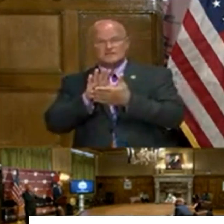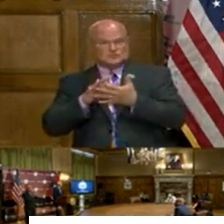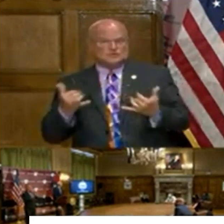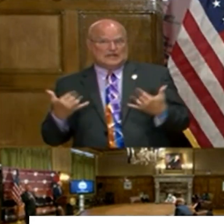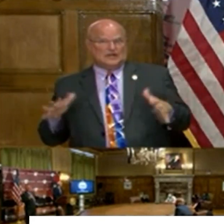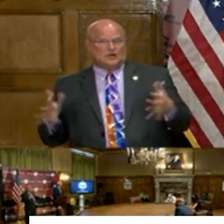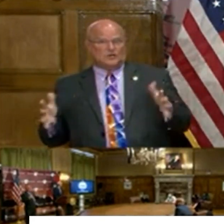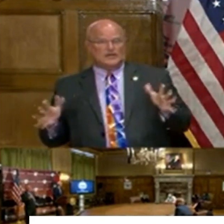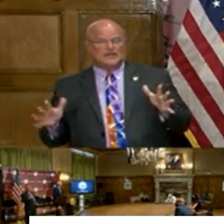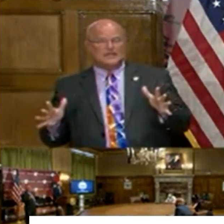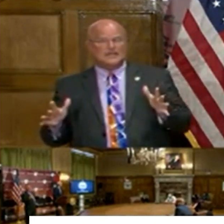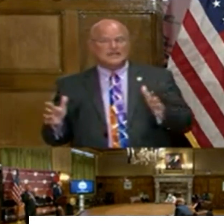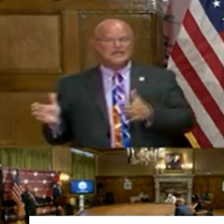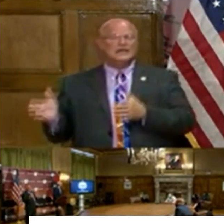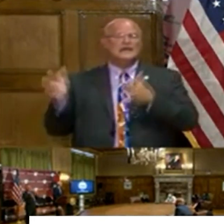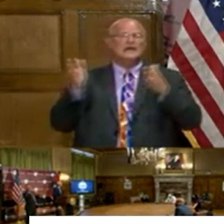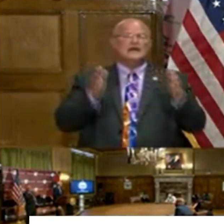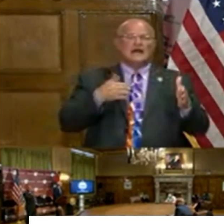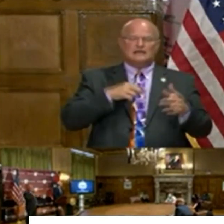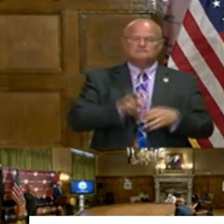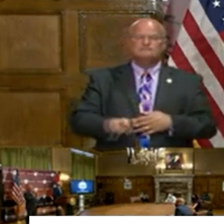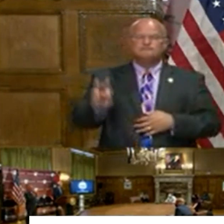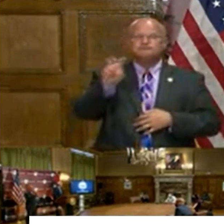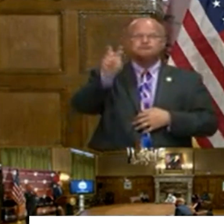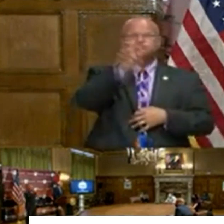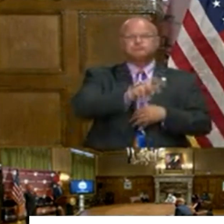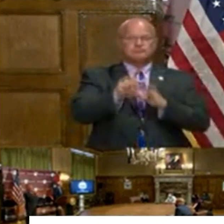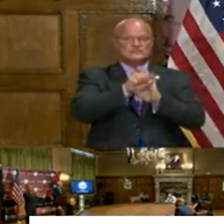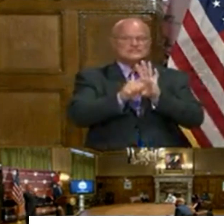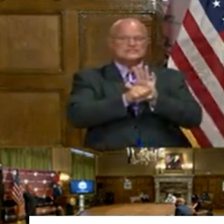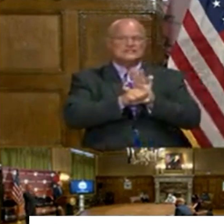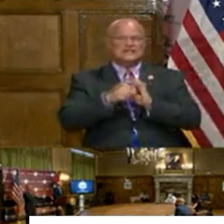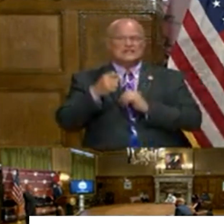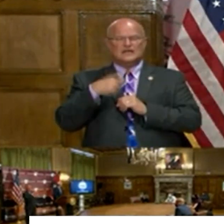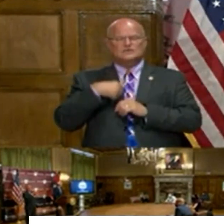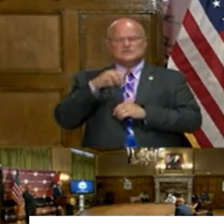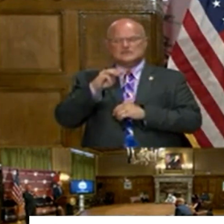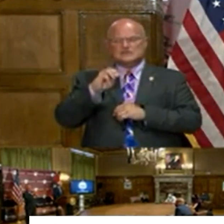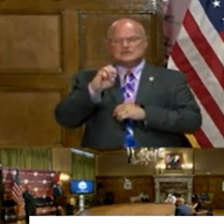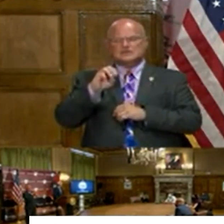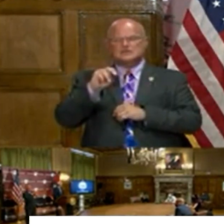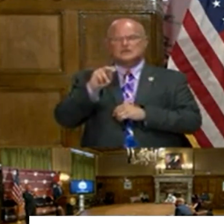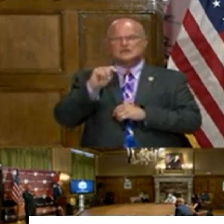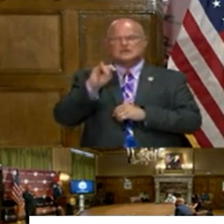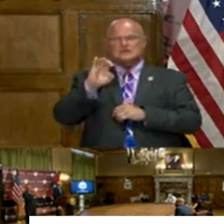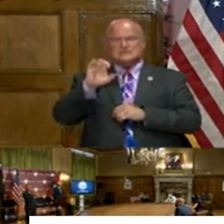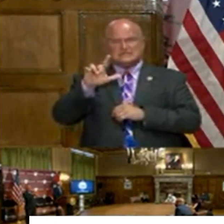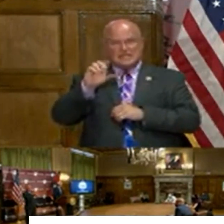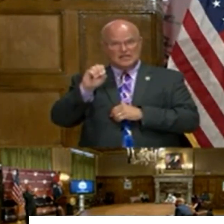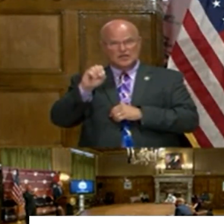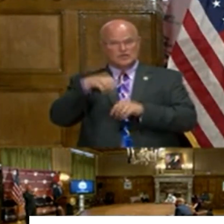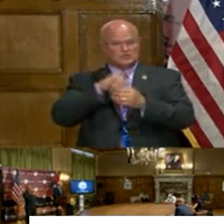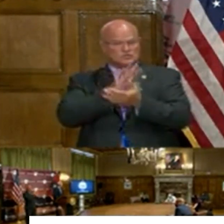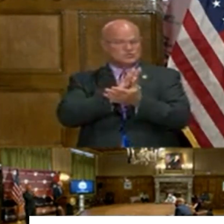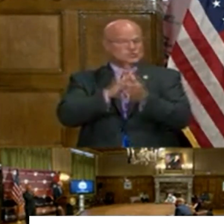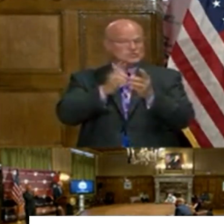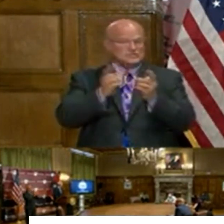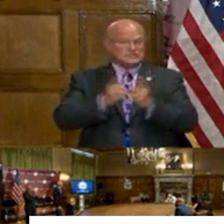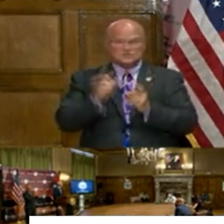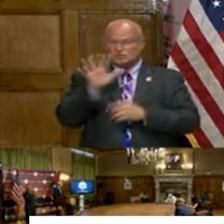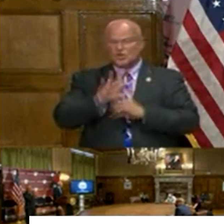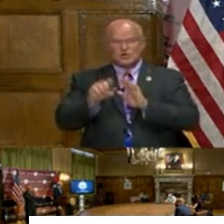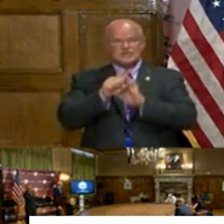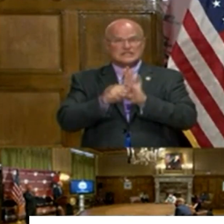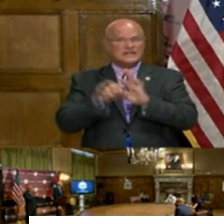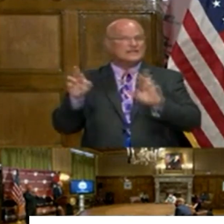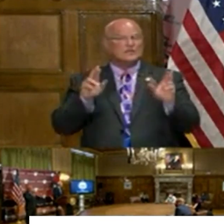day out. And then as I travel the state, so in Monticello, I hear from school districts all across the